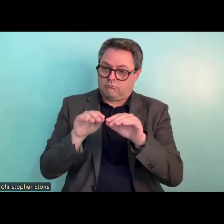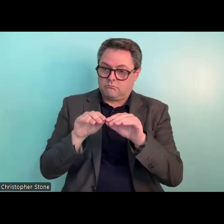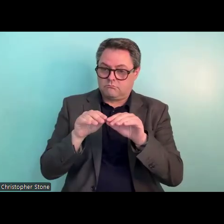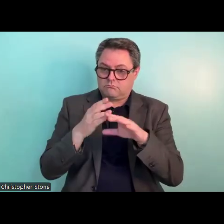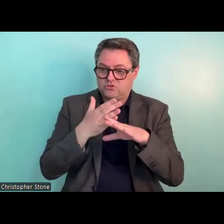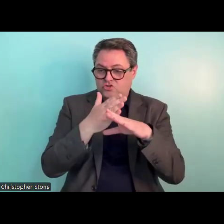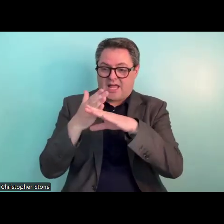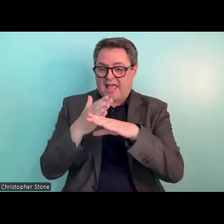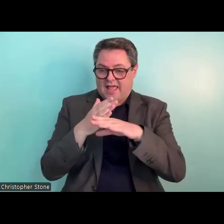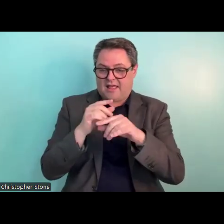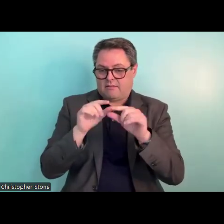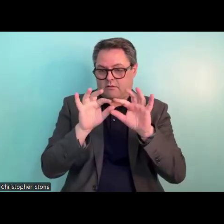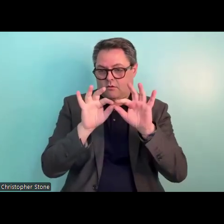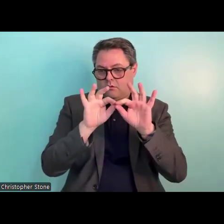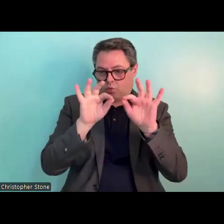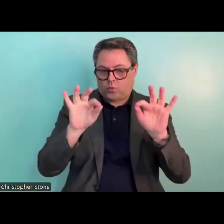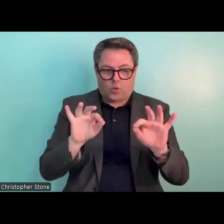So maybe to move us on,